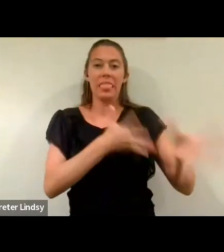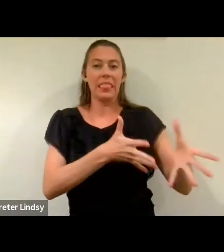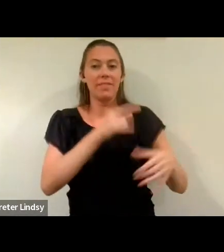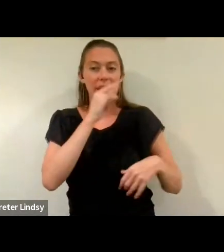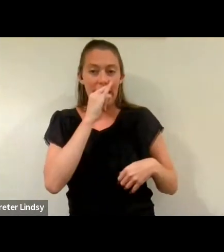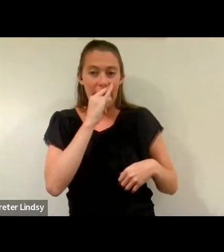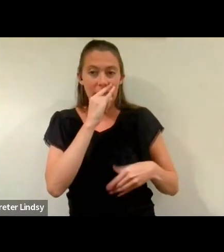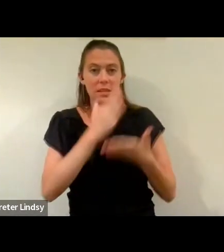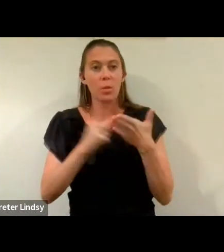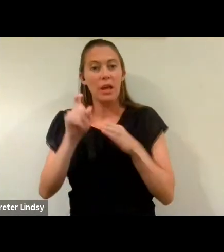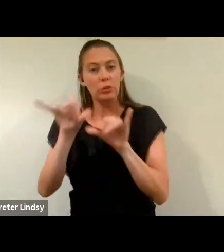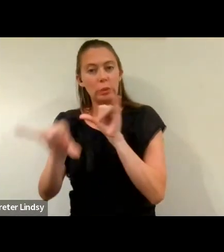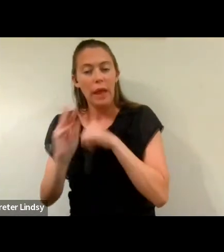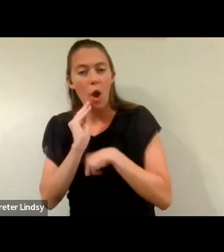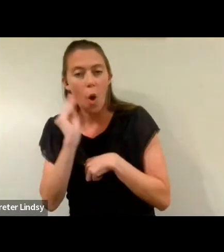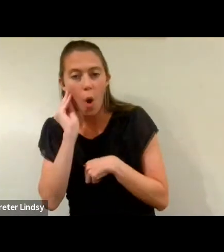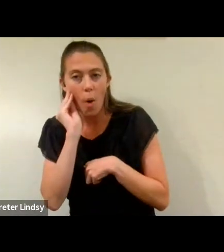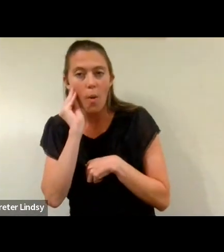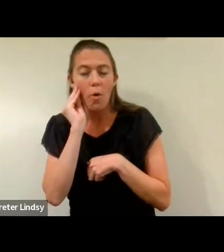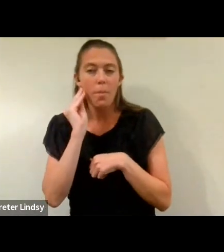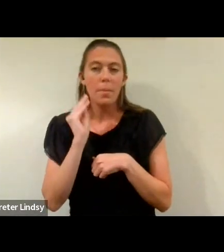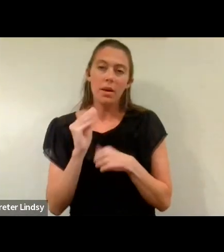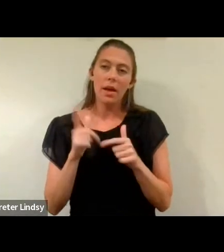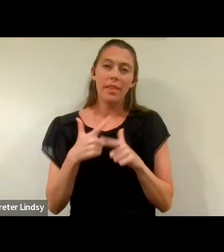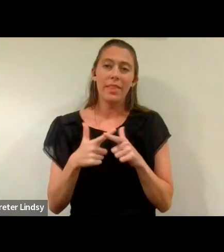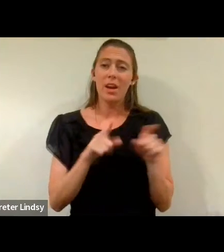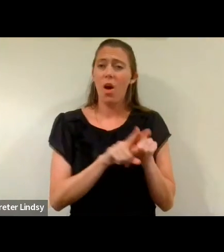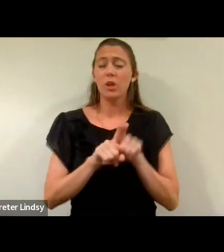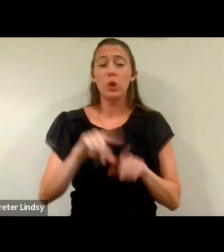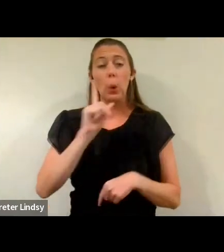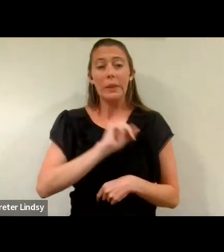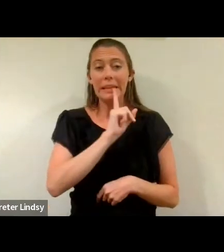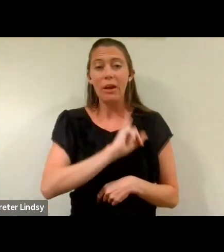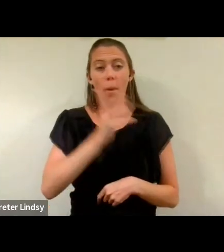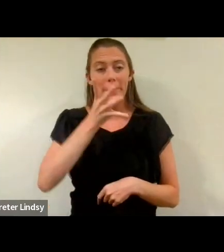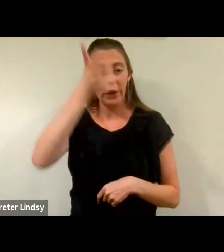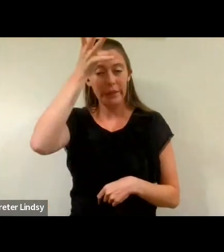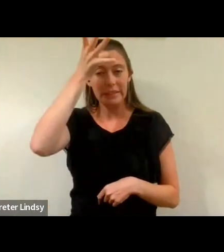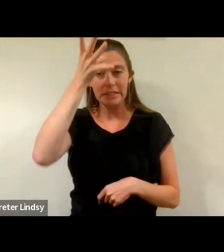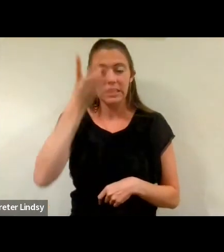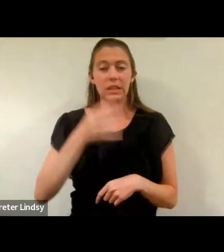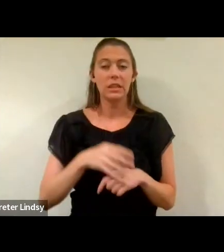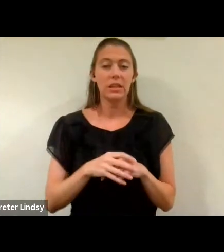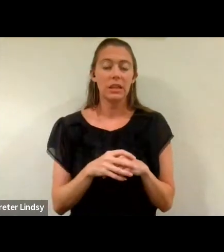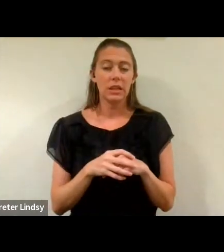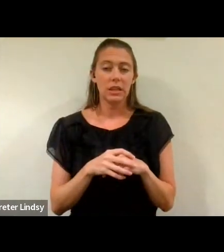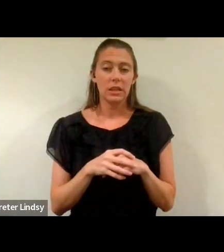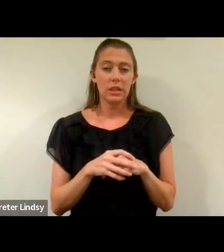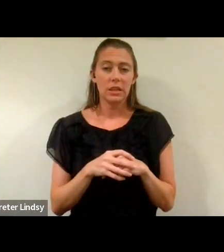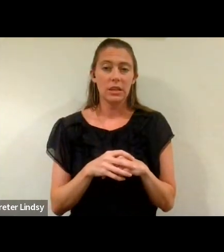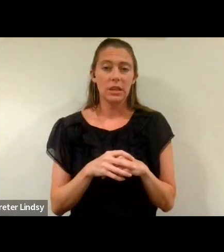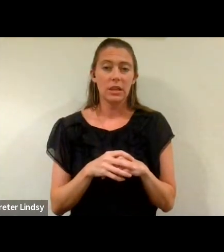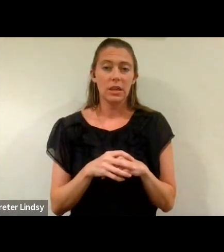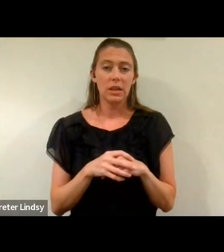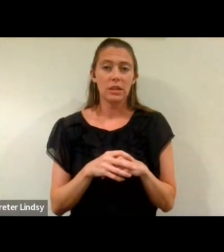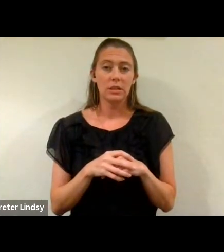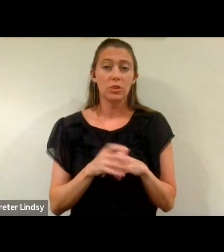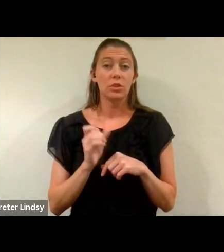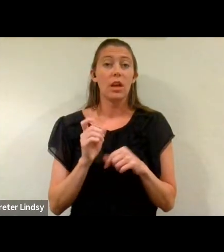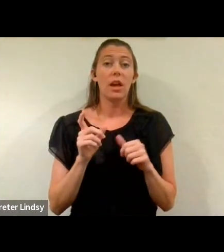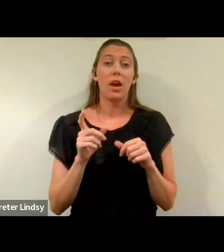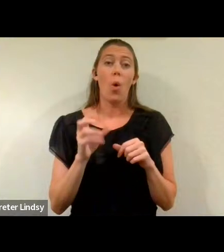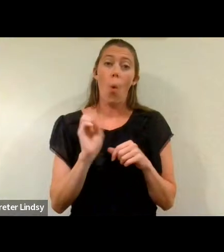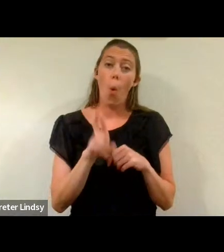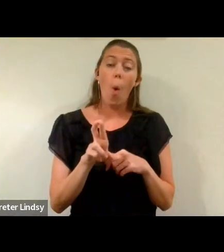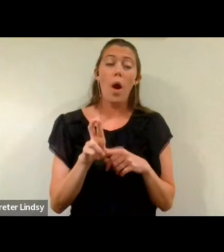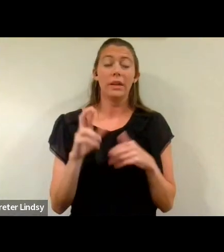parent family who are newcomers. And then there's the single parent, or then there's the single teenager with no parents. You know,